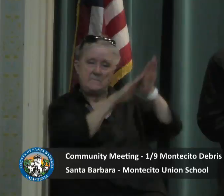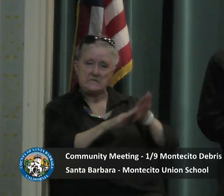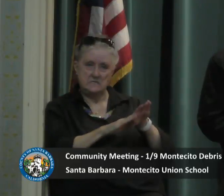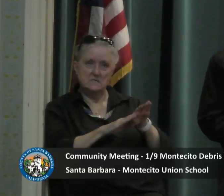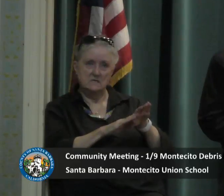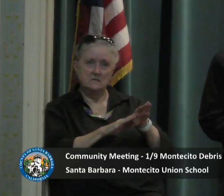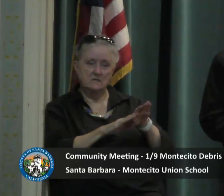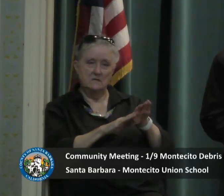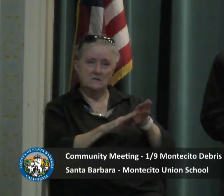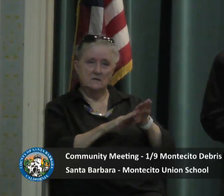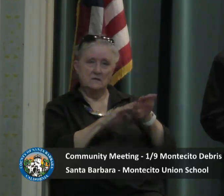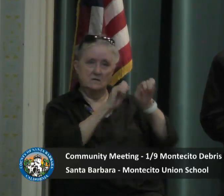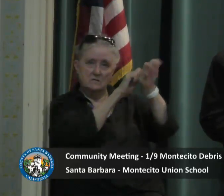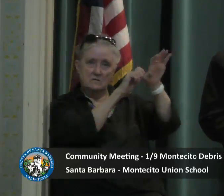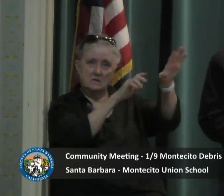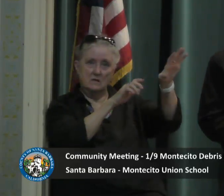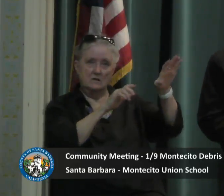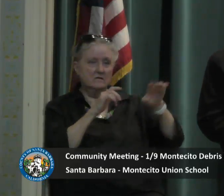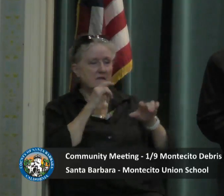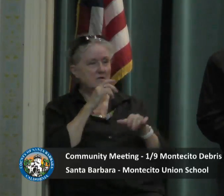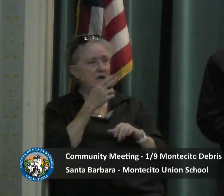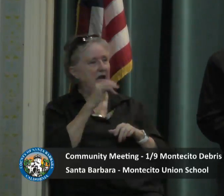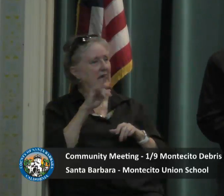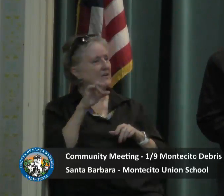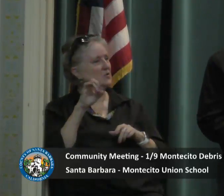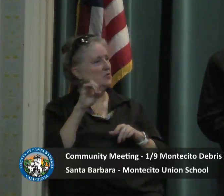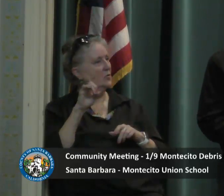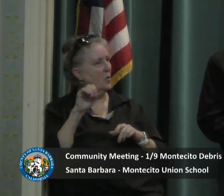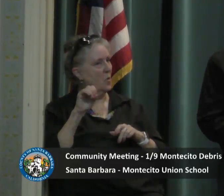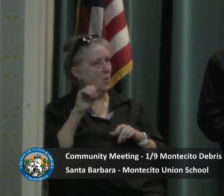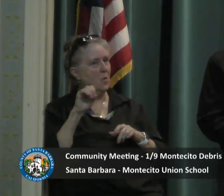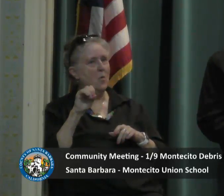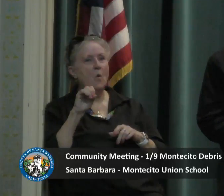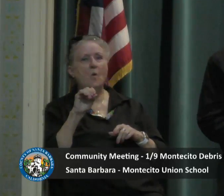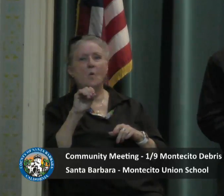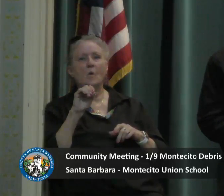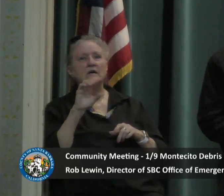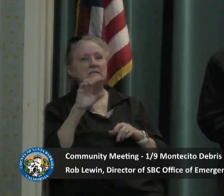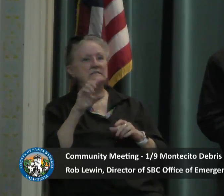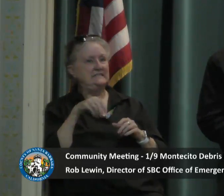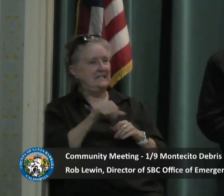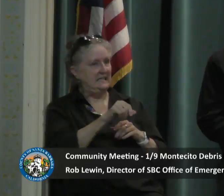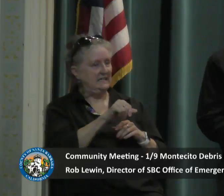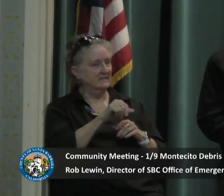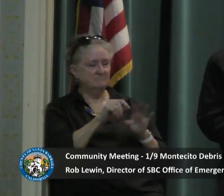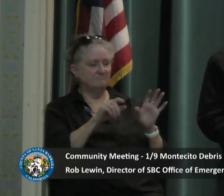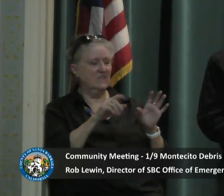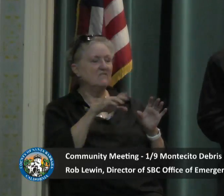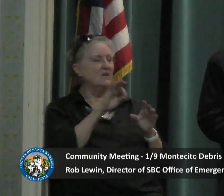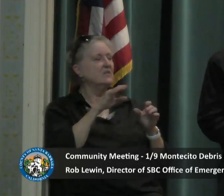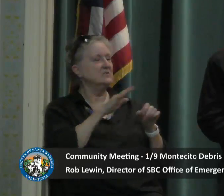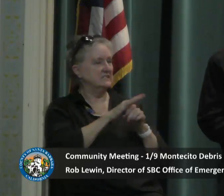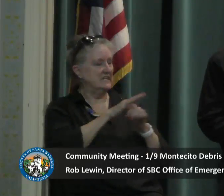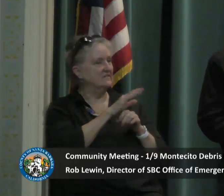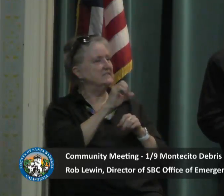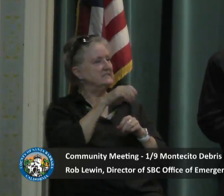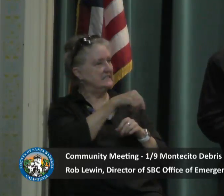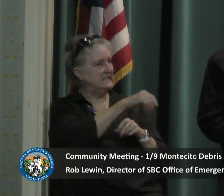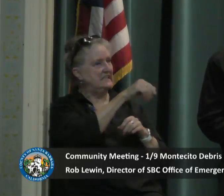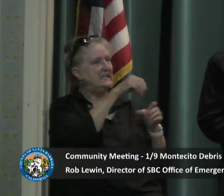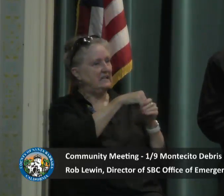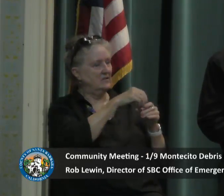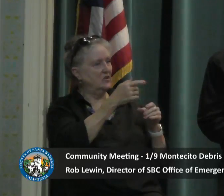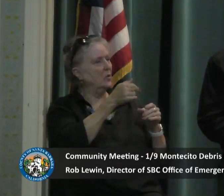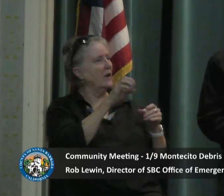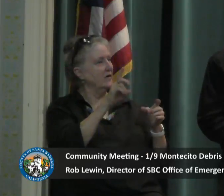of, they don't do hydroseeding anymore because of the issues. They found that there's enough seed in the ground for that. What they often will do